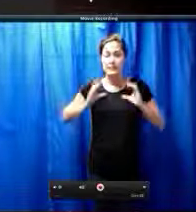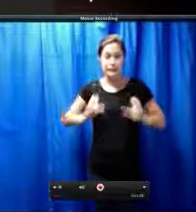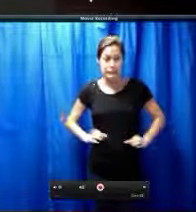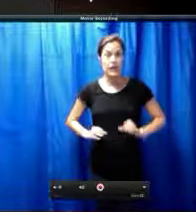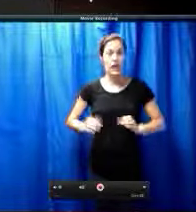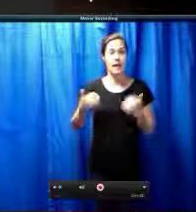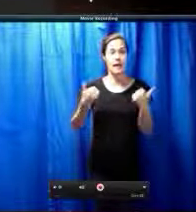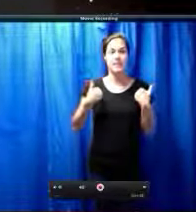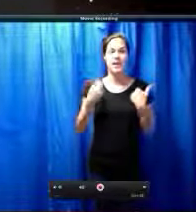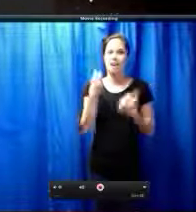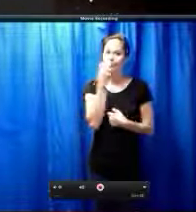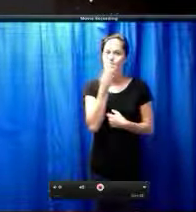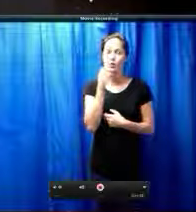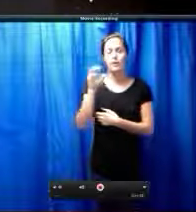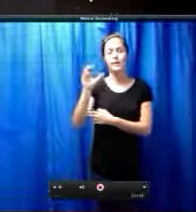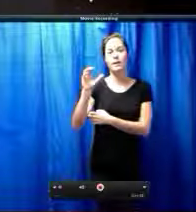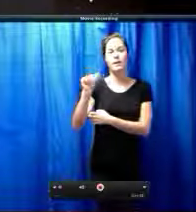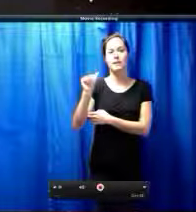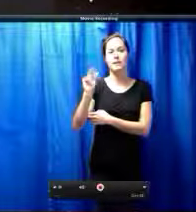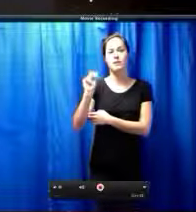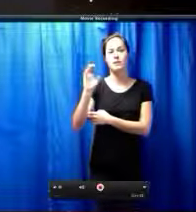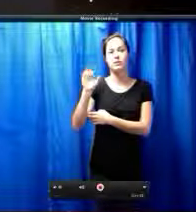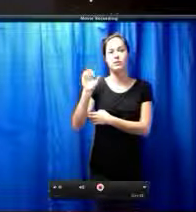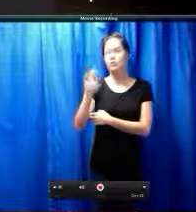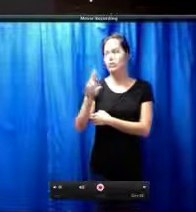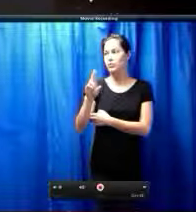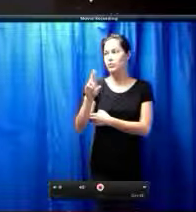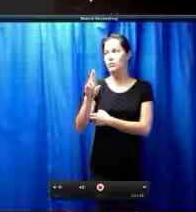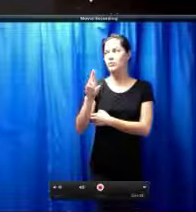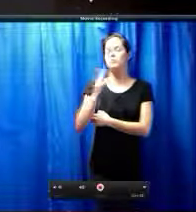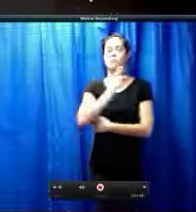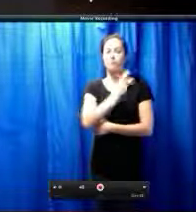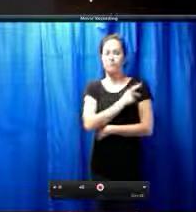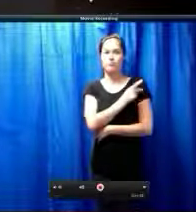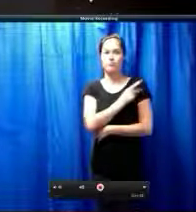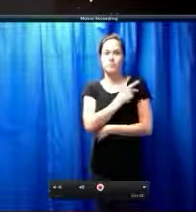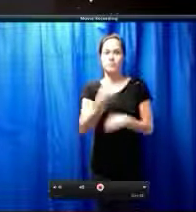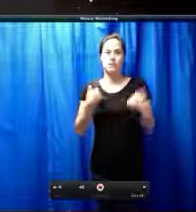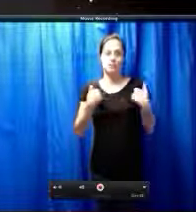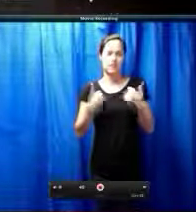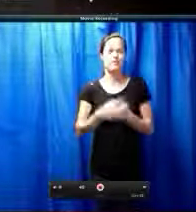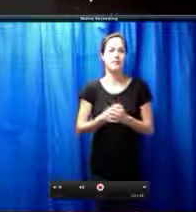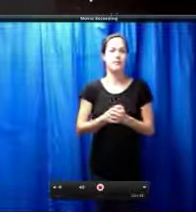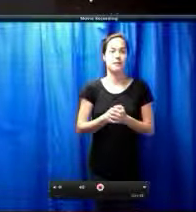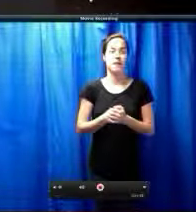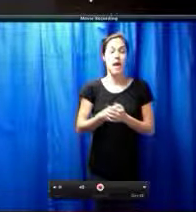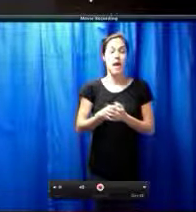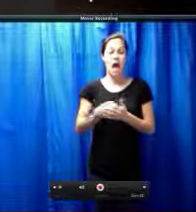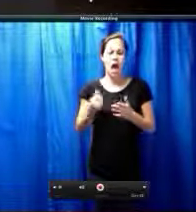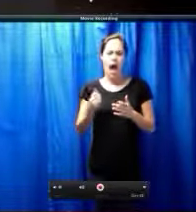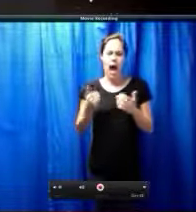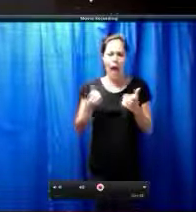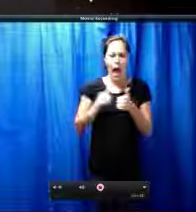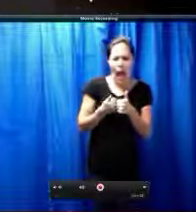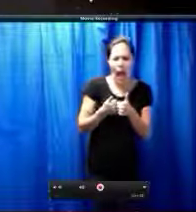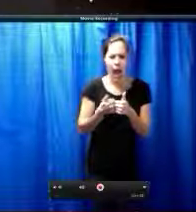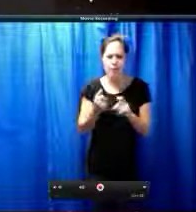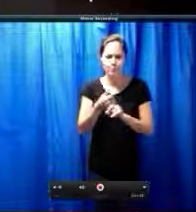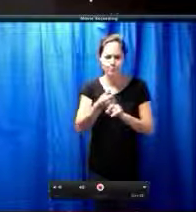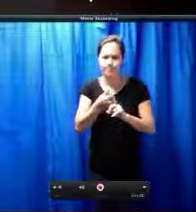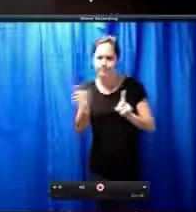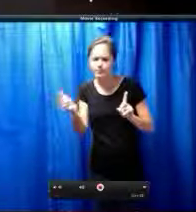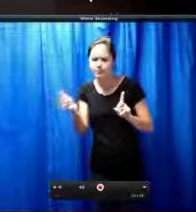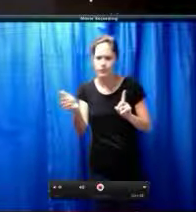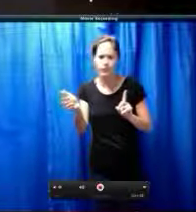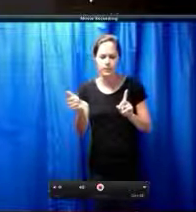become something that I'm pretty passionate about. Preventing it, avoiding it, finding it, and now educating the